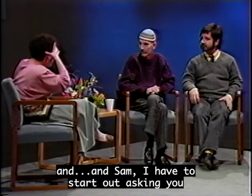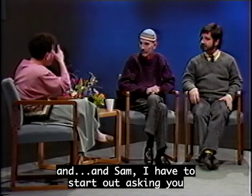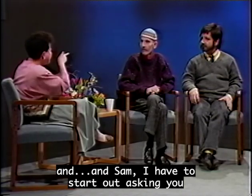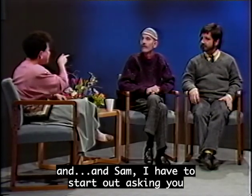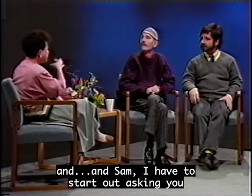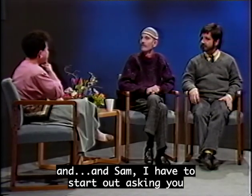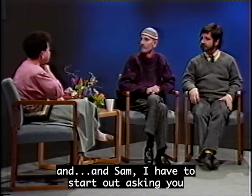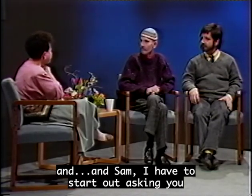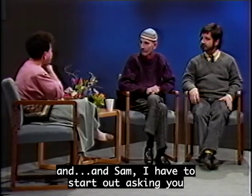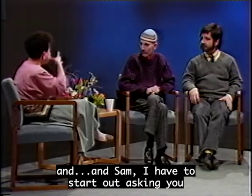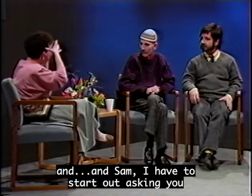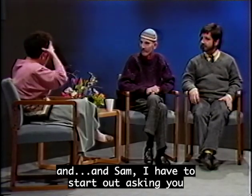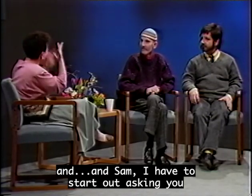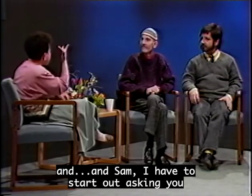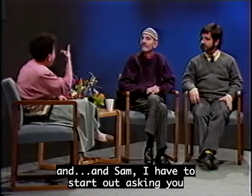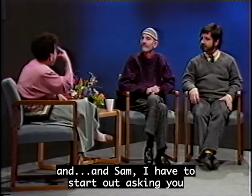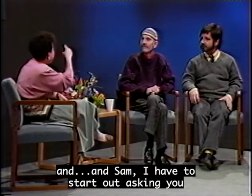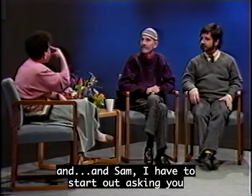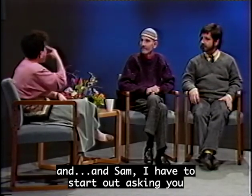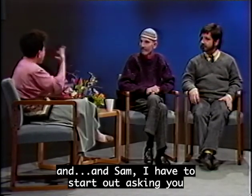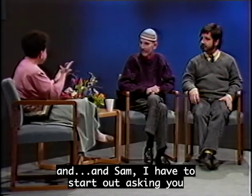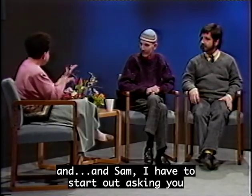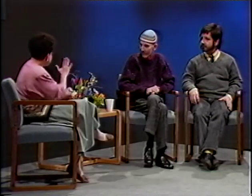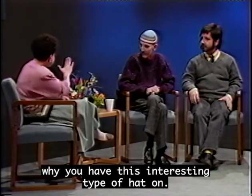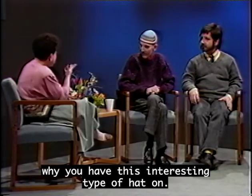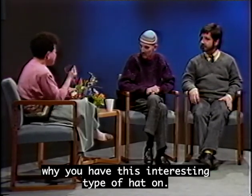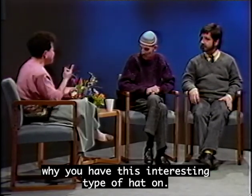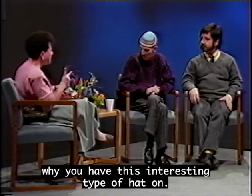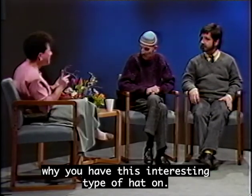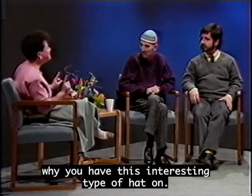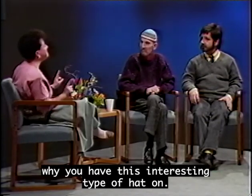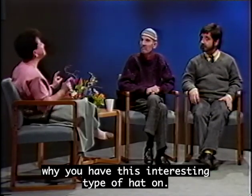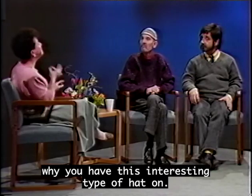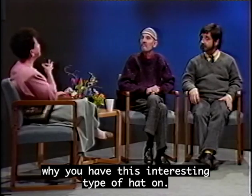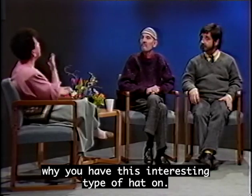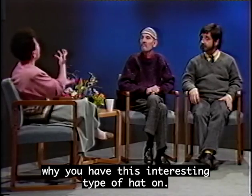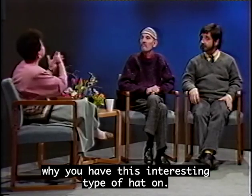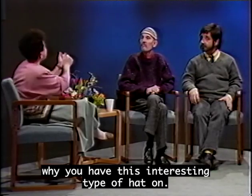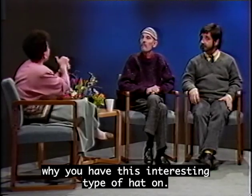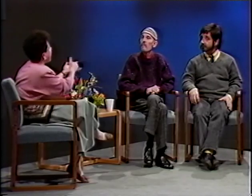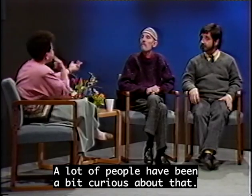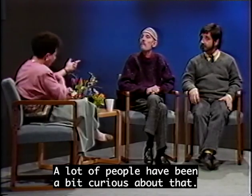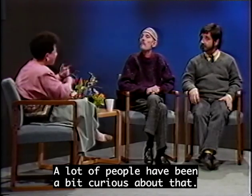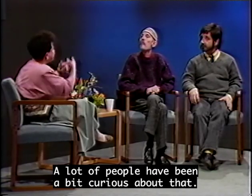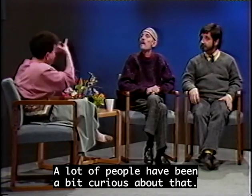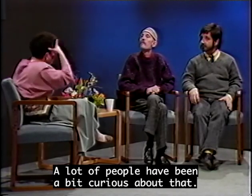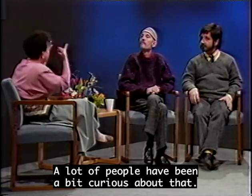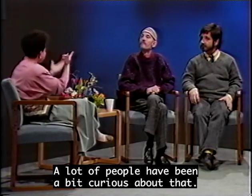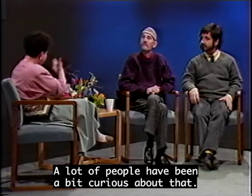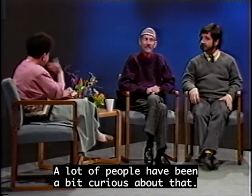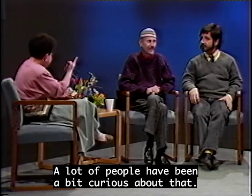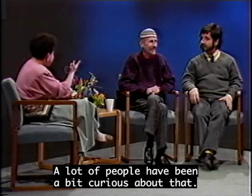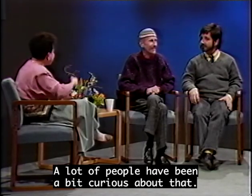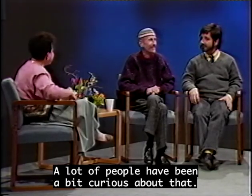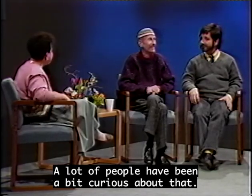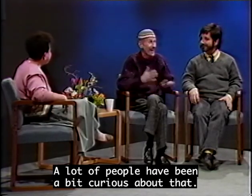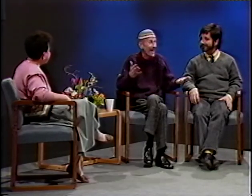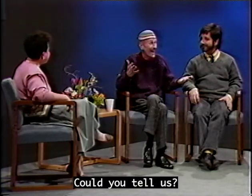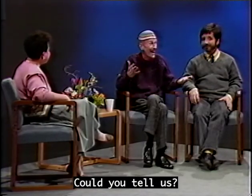and Sam, I have to start out asking you why you have this interesting type of hat on. A lot of people have been a bit curious about that. Could you tell